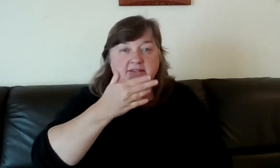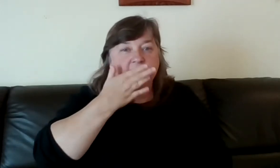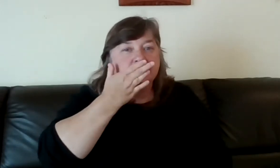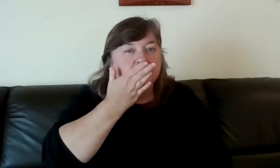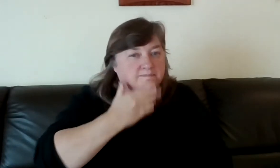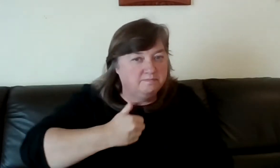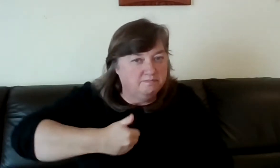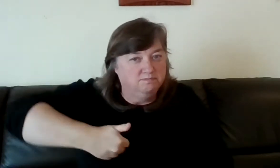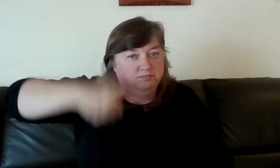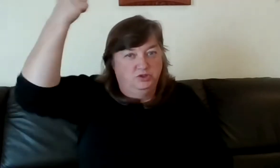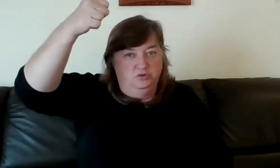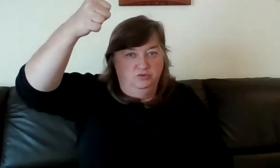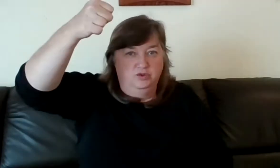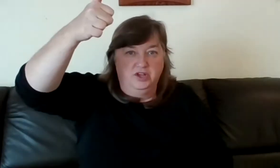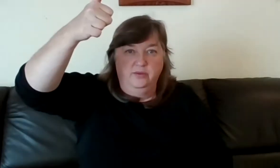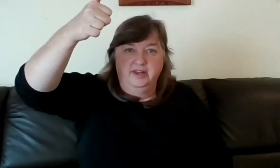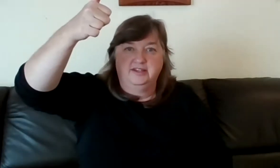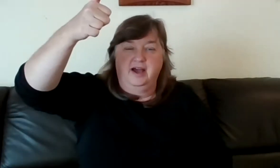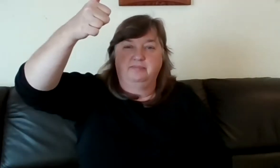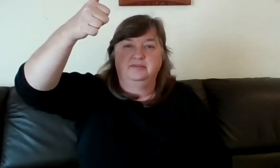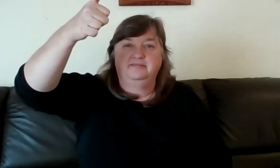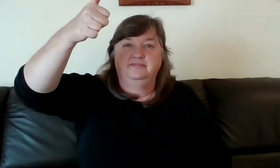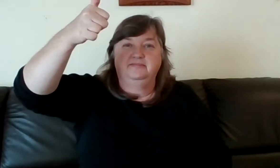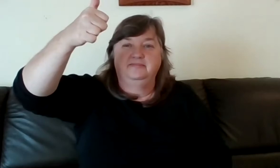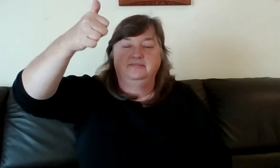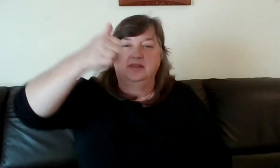Best goes all the way to the top.